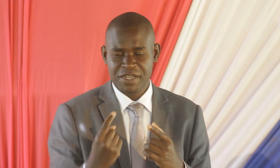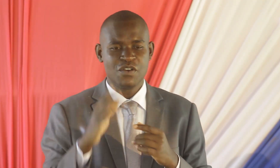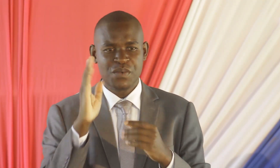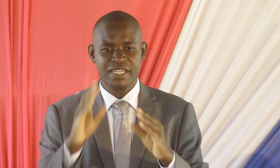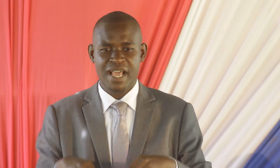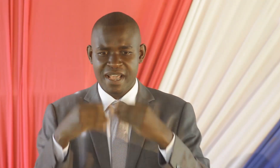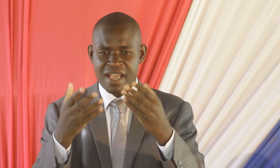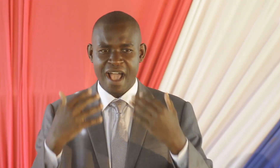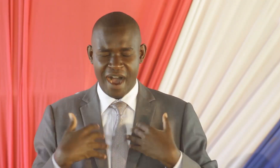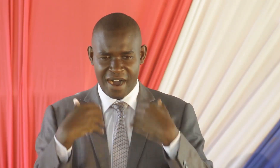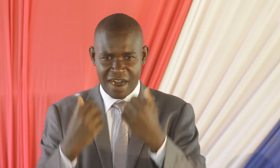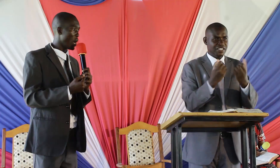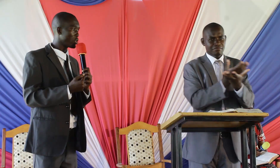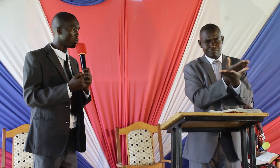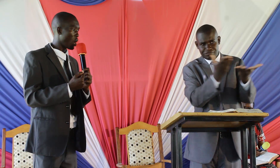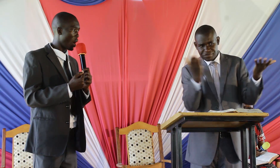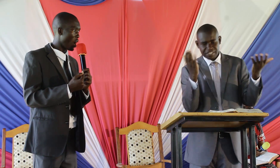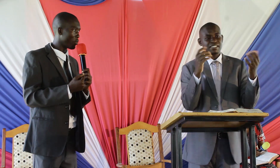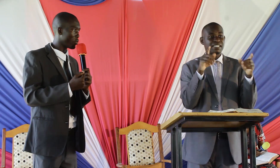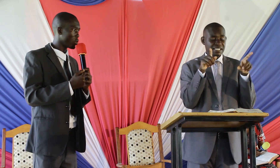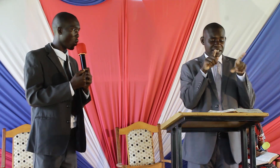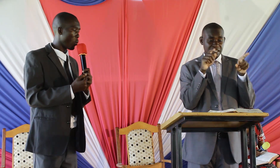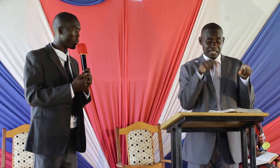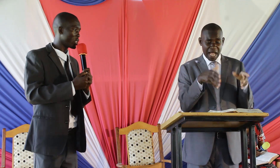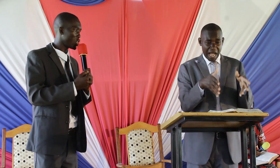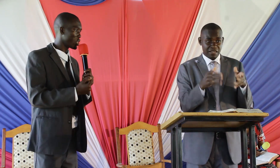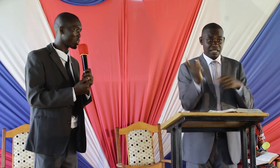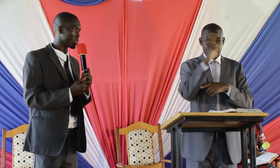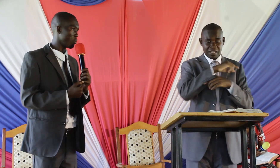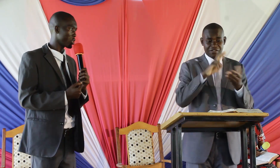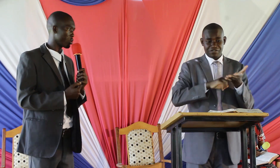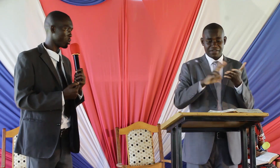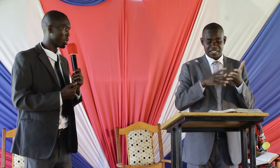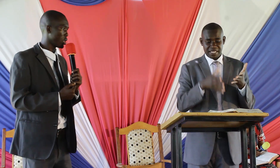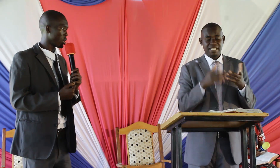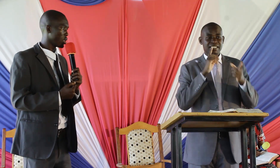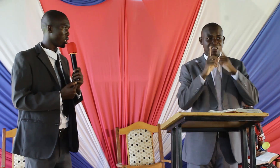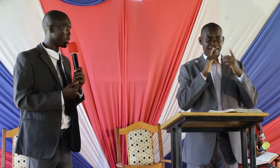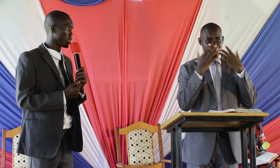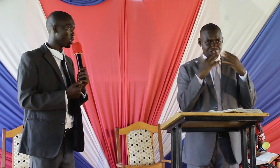And let us tell them not to wait, but to have hope that Jesus is coming soon.